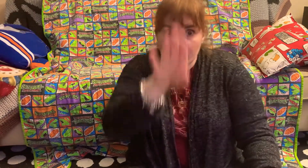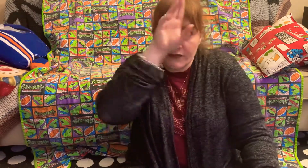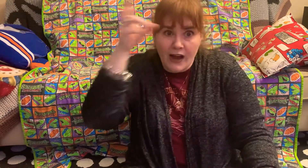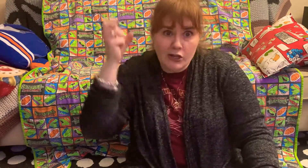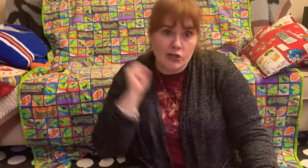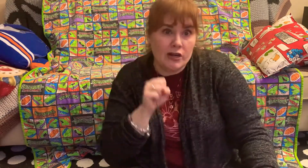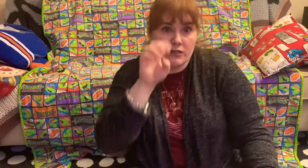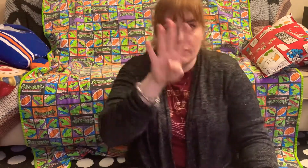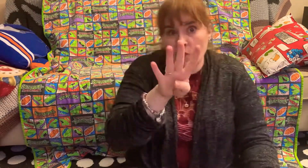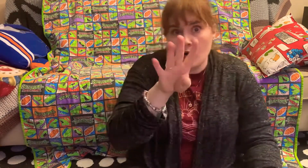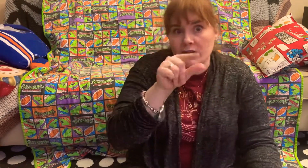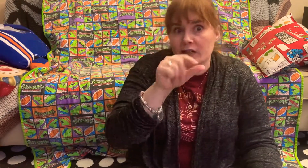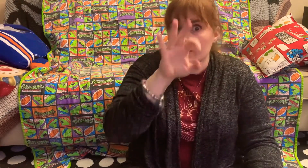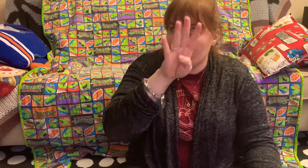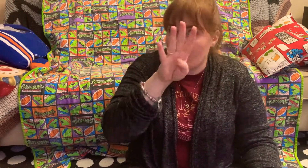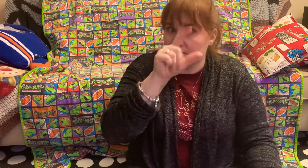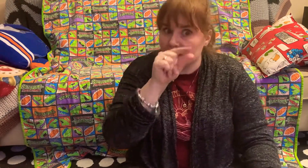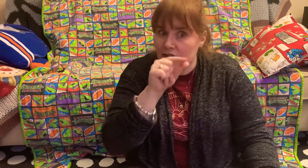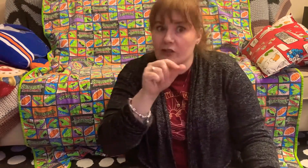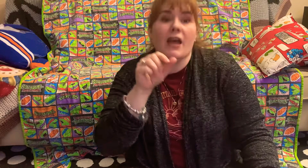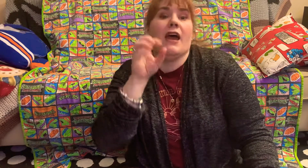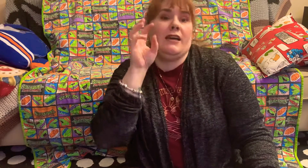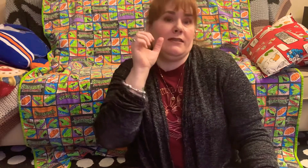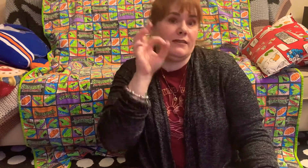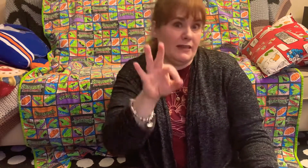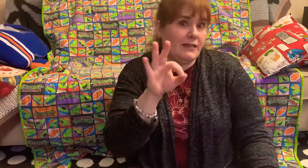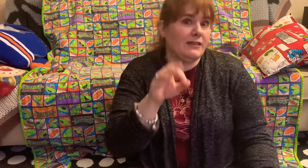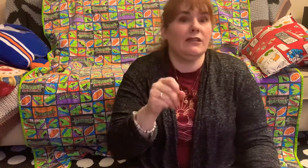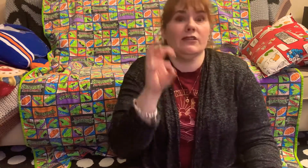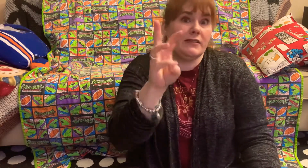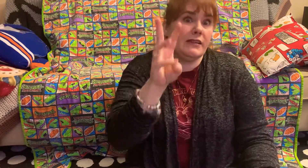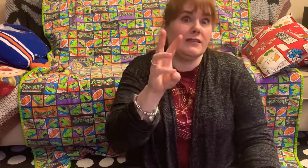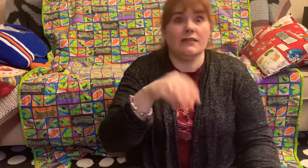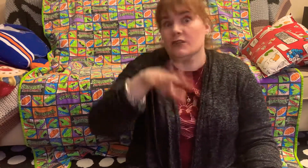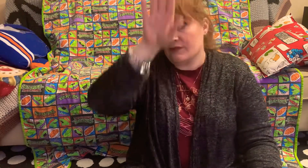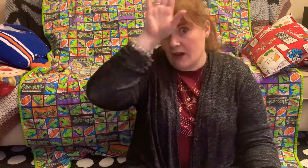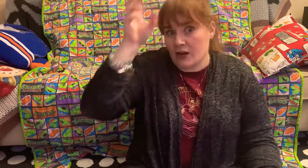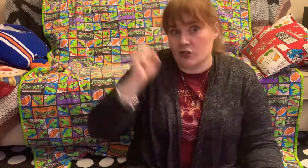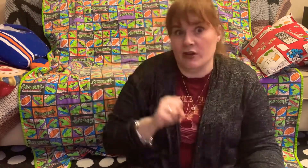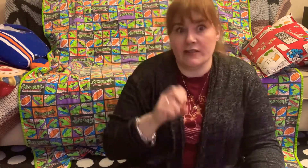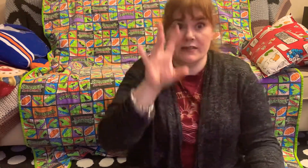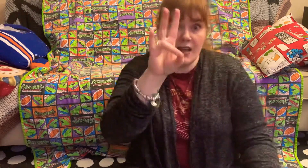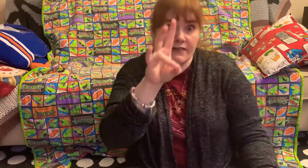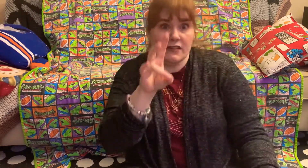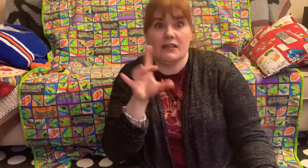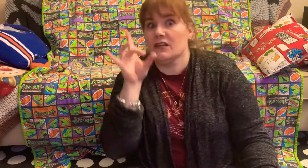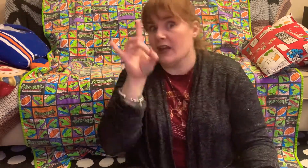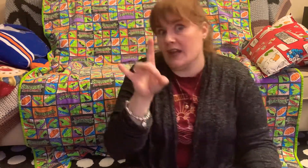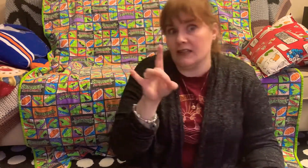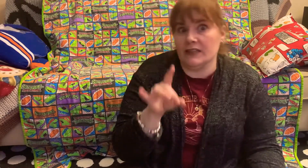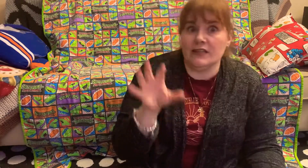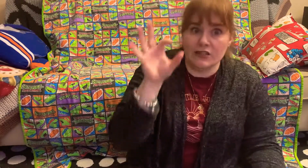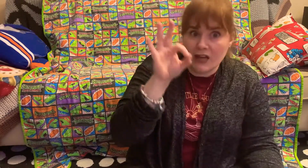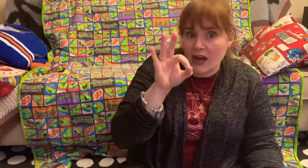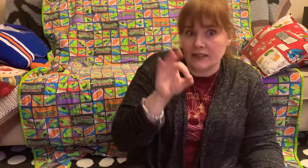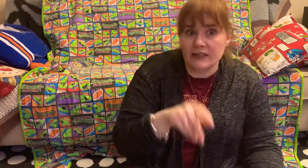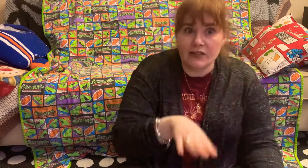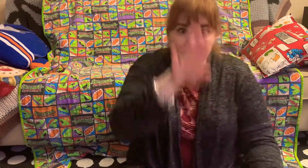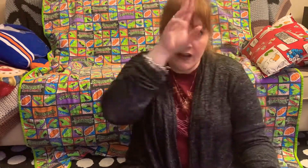fire trucks, four little, five little, six little fire trucks, seven little, eight little, nine little fire